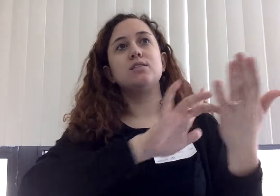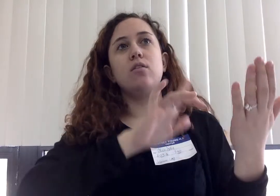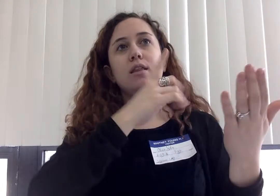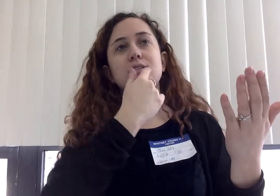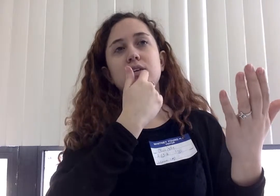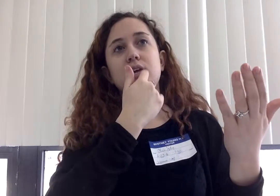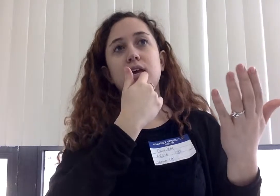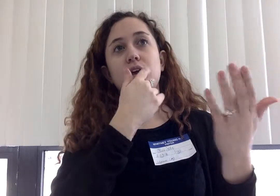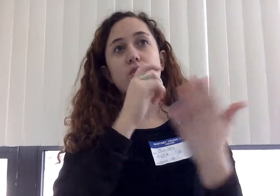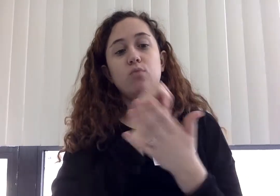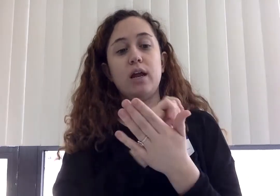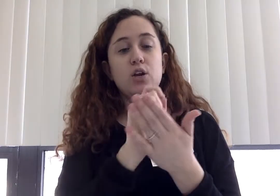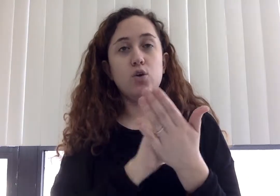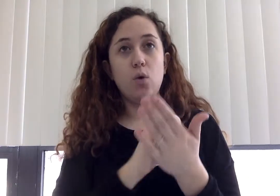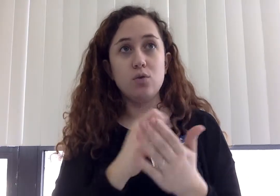whole at